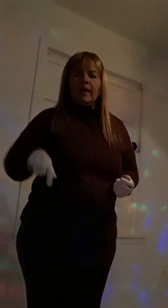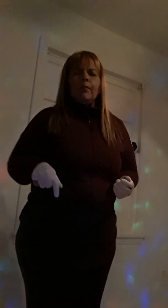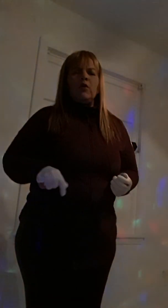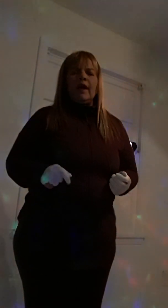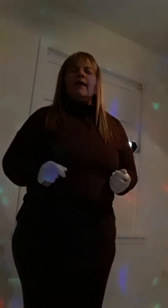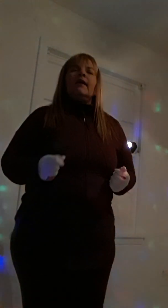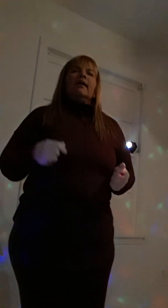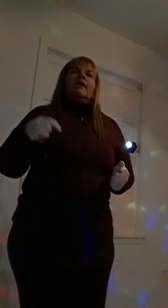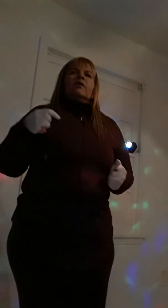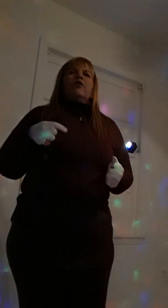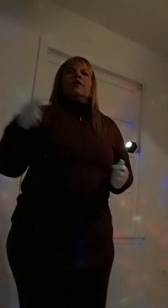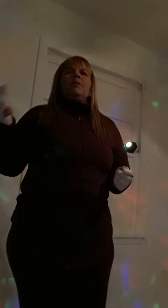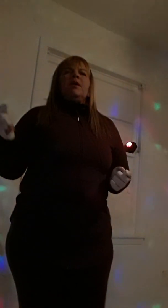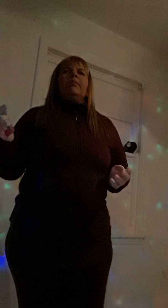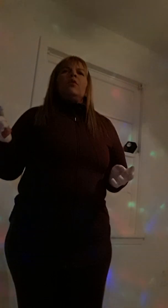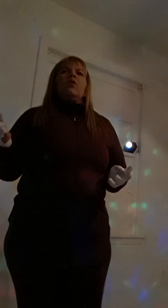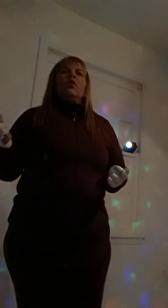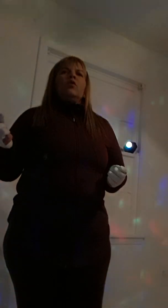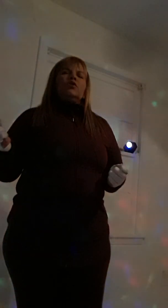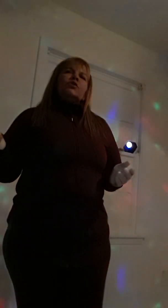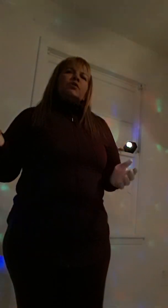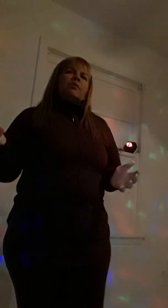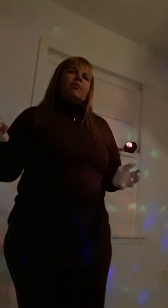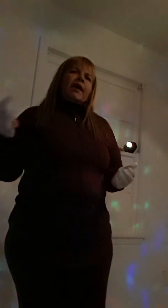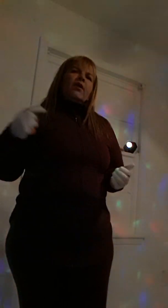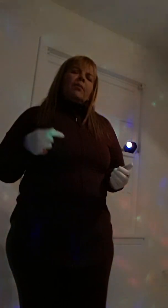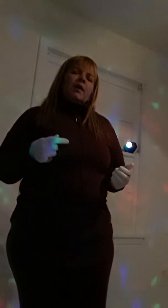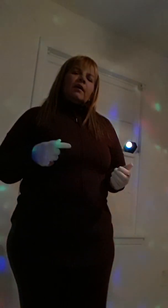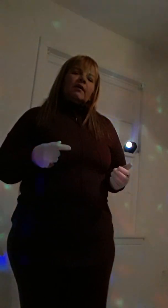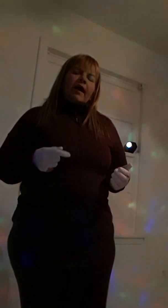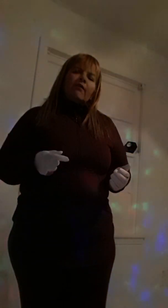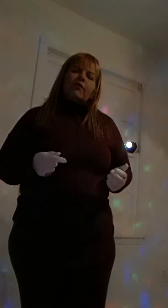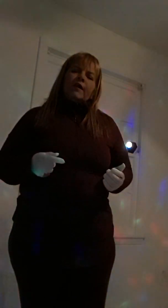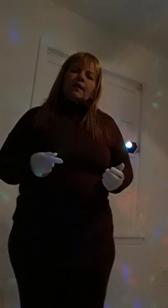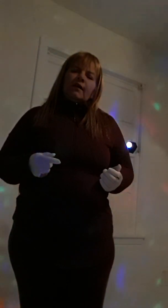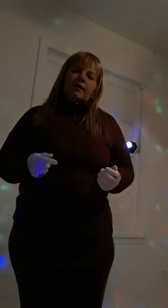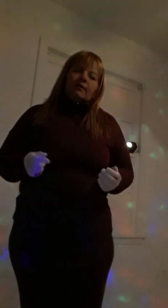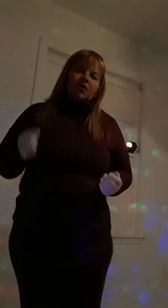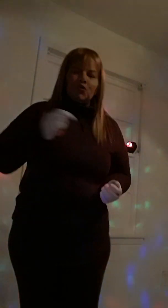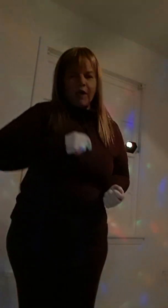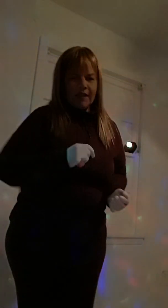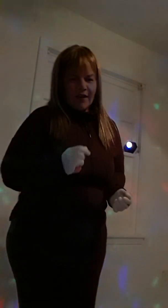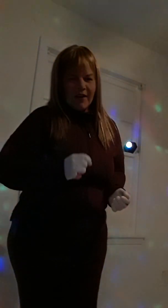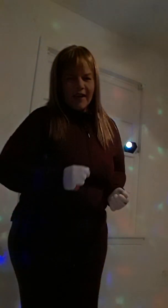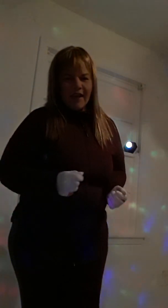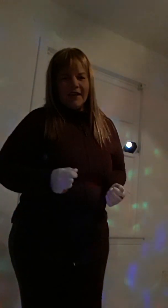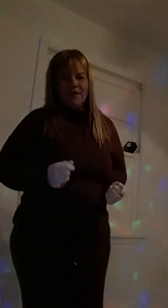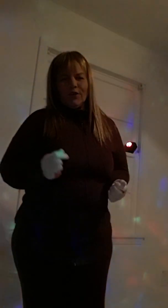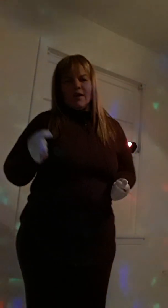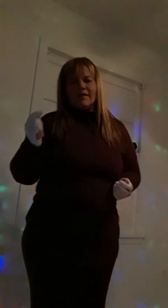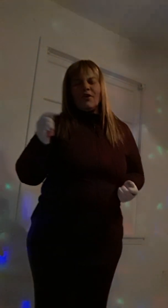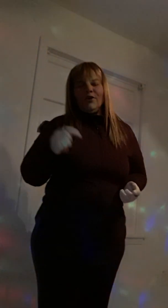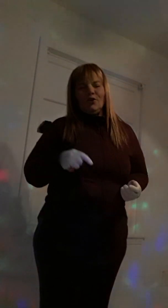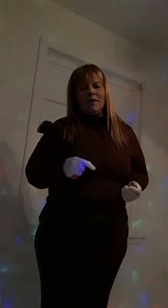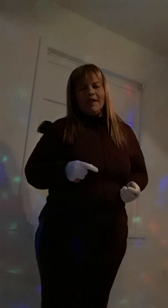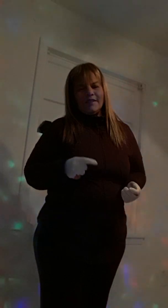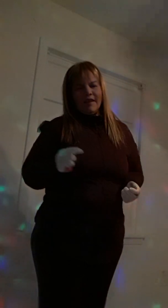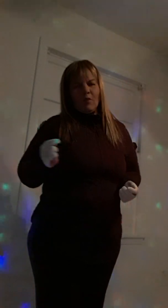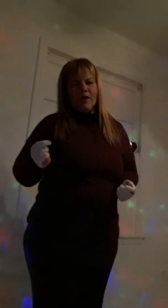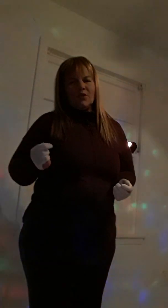a poner. For the people who just made up half of it, just write it down again. Those are going to be the same ones,